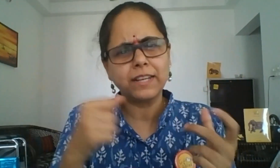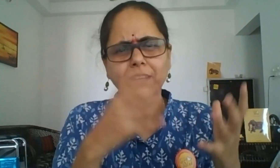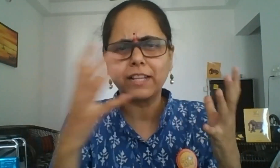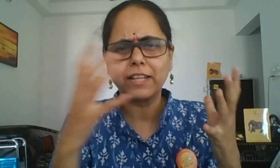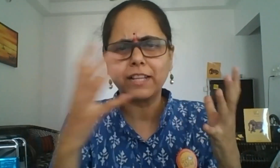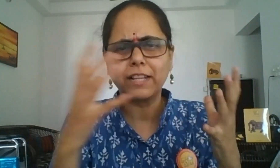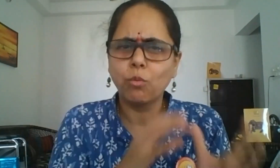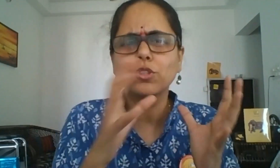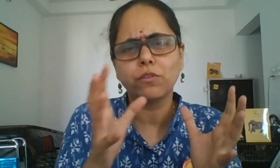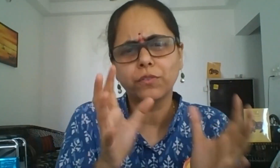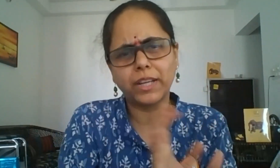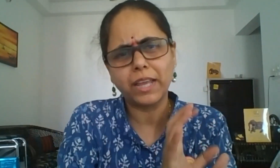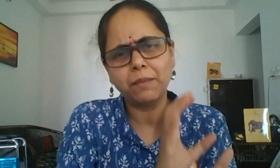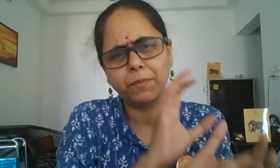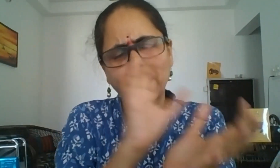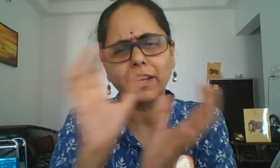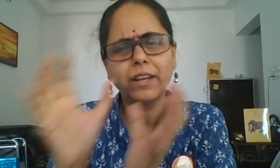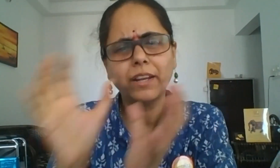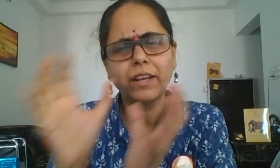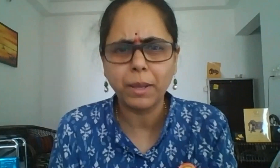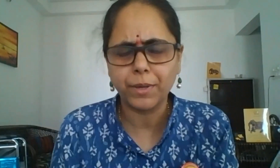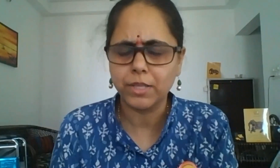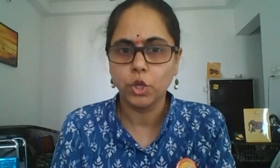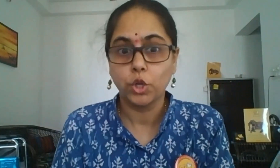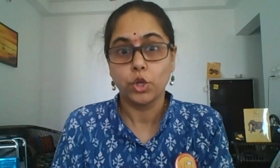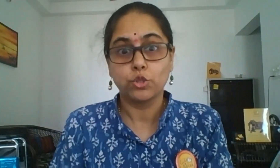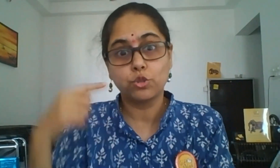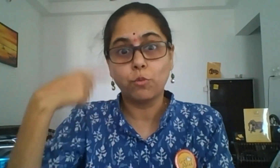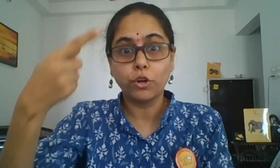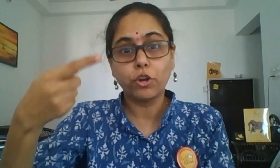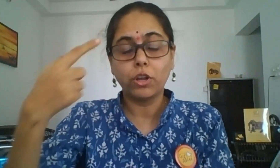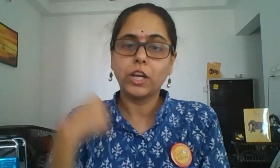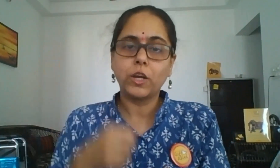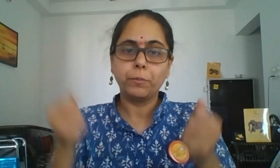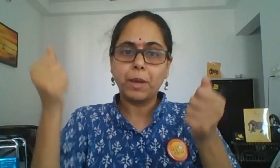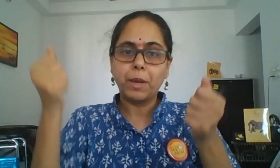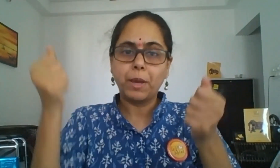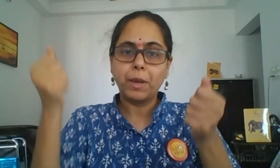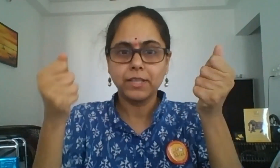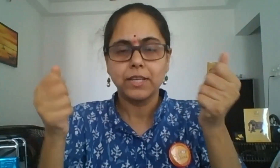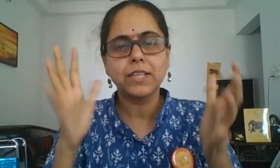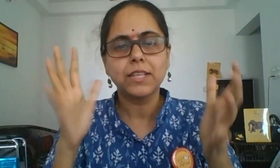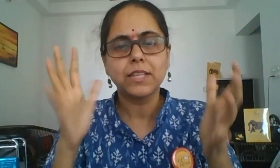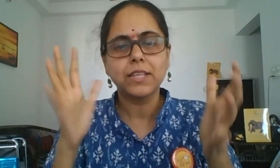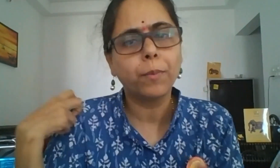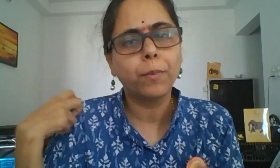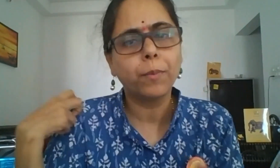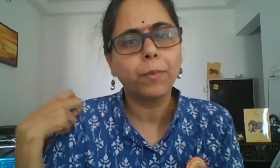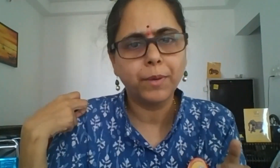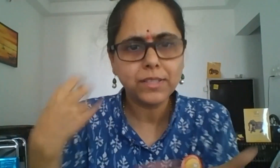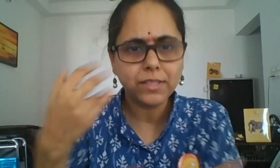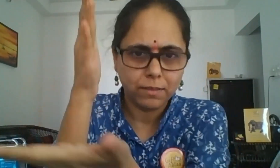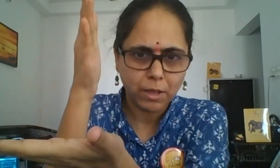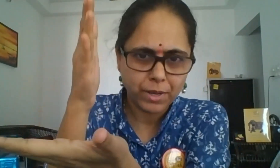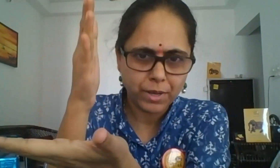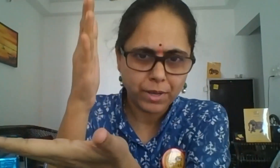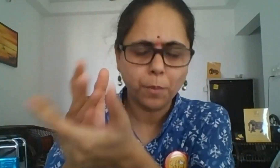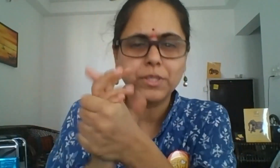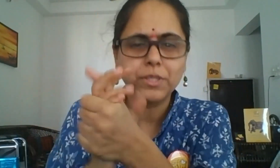that's when most of the time they travel by bus. So tomorrow you all are going by bus, some problem in the bus stops in